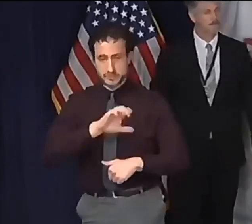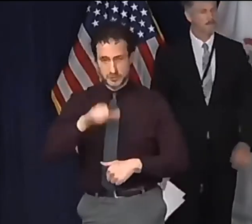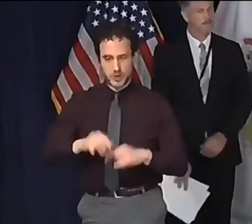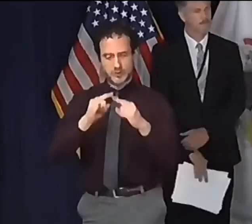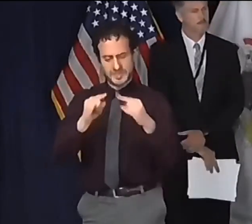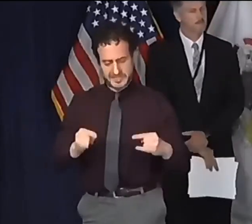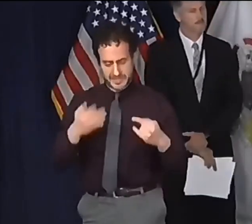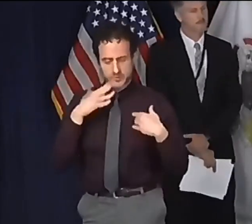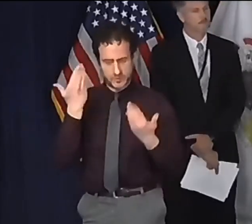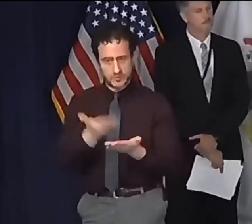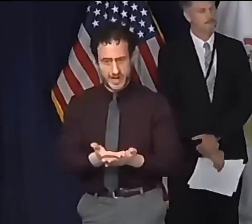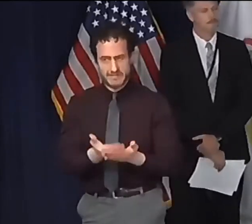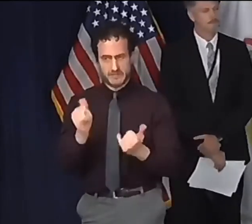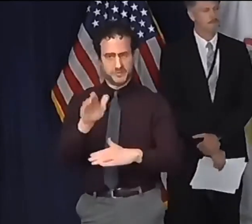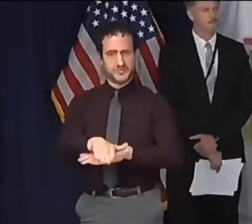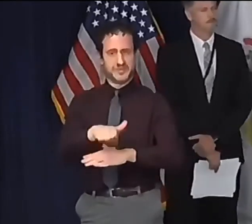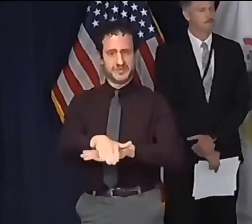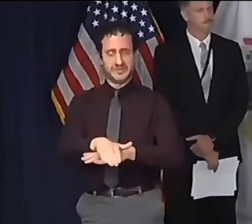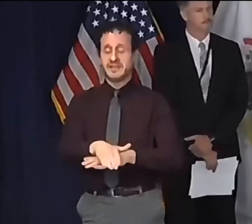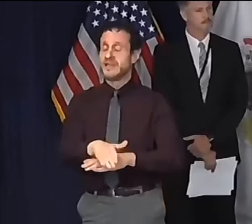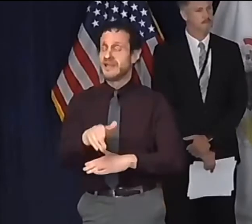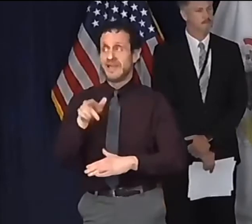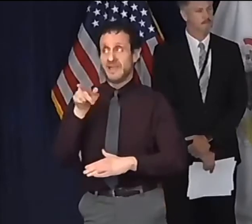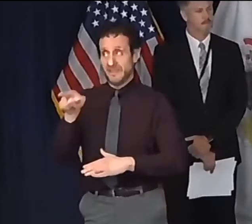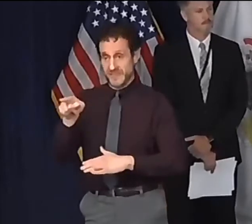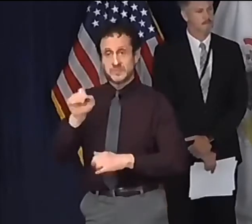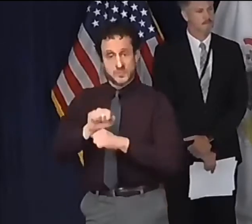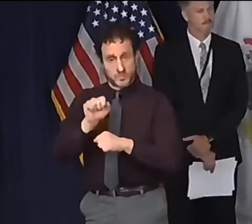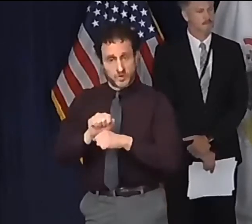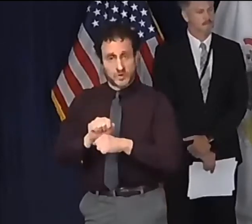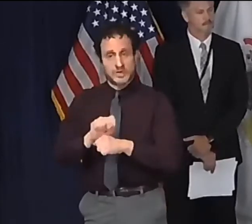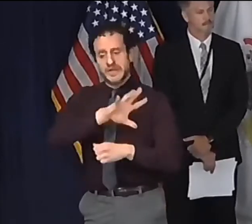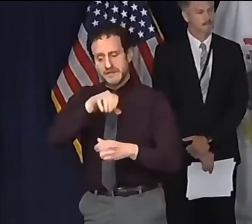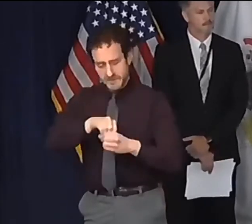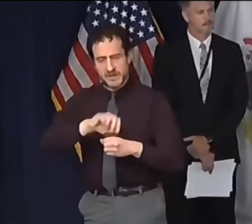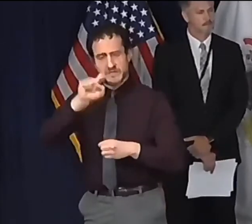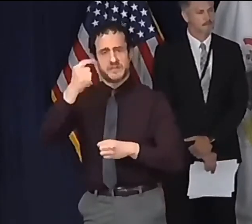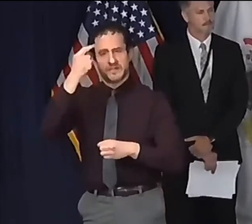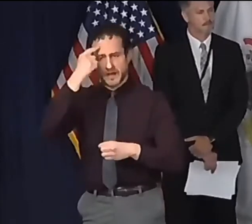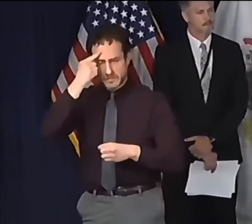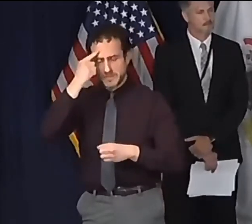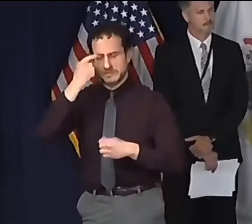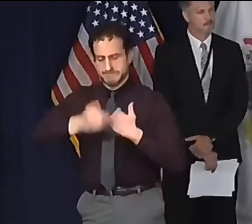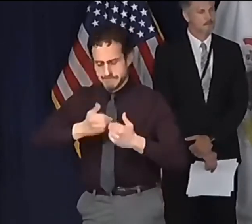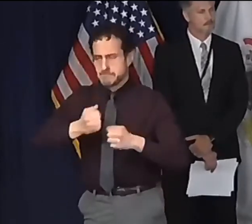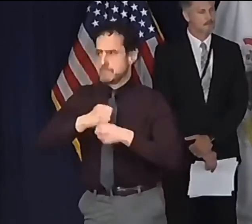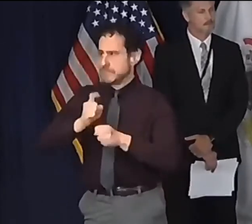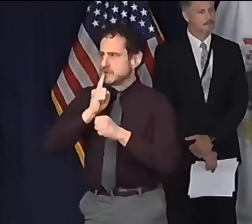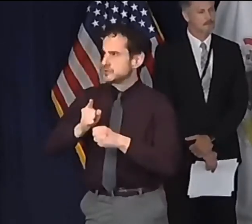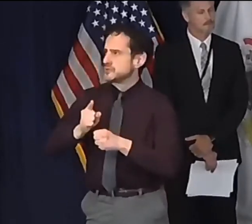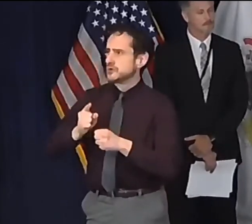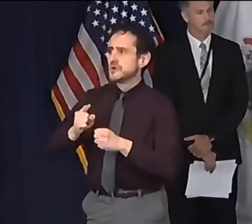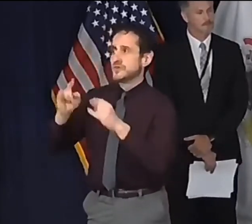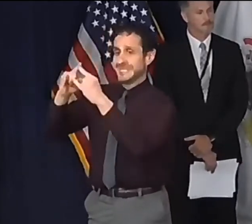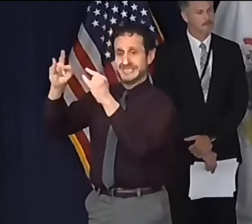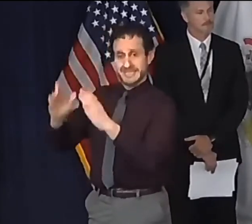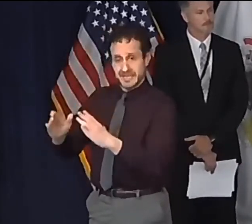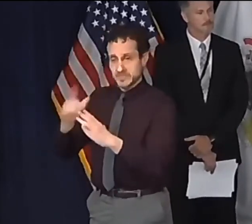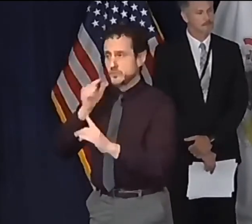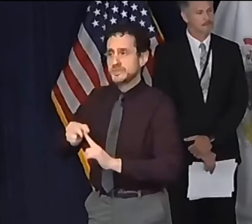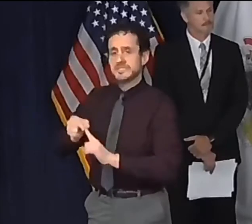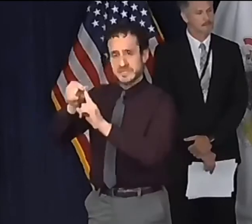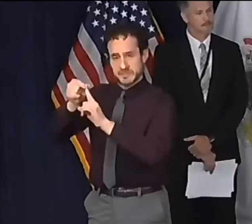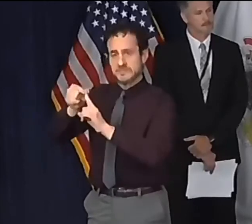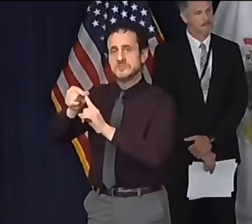This effort is truly a whole-of-government approach to ensure the very timely delivery of these negative pressurized